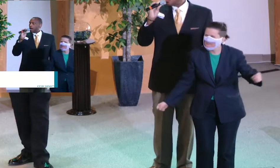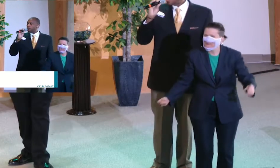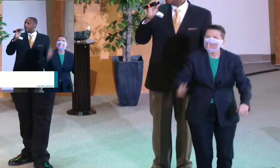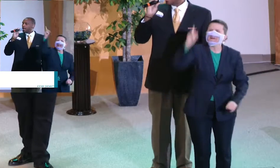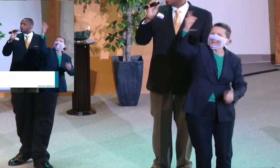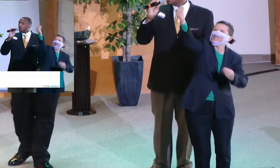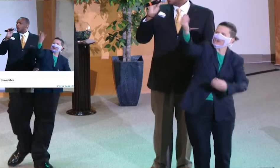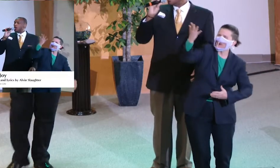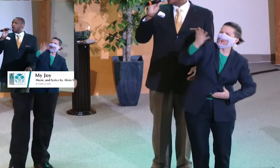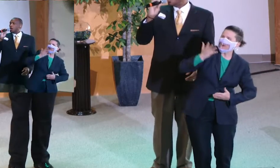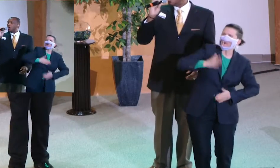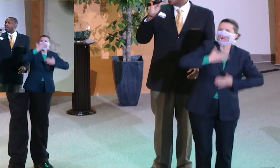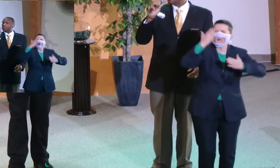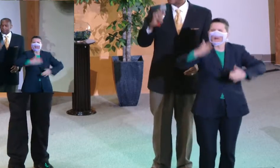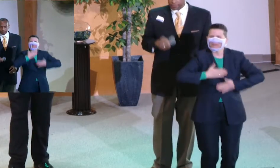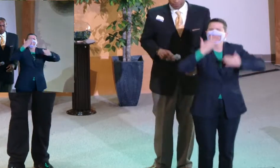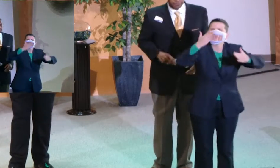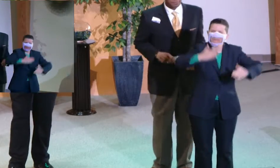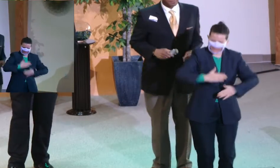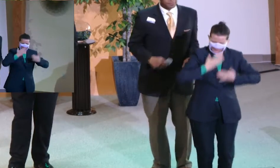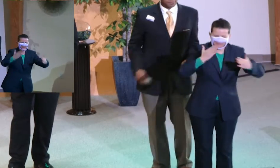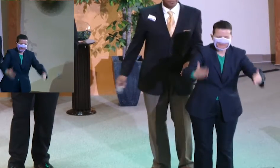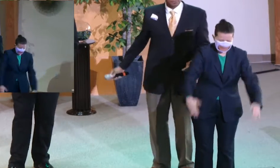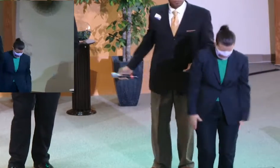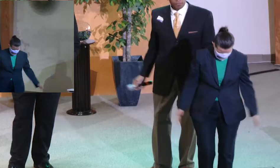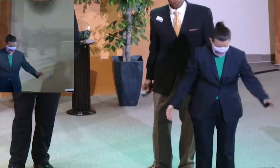you are my joy.